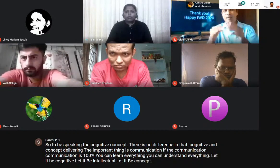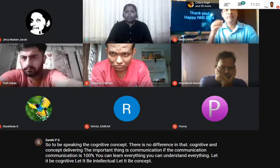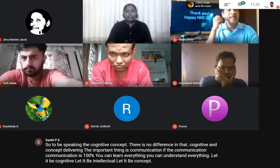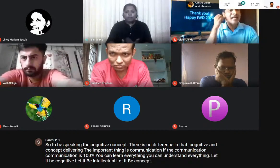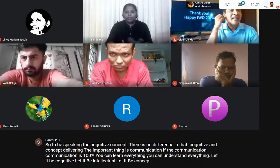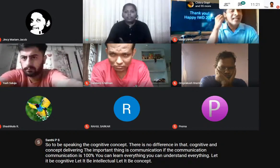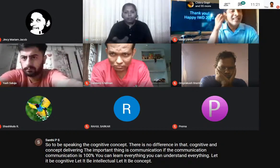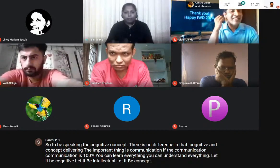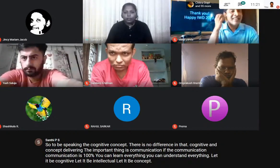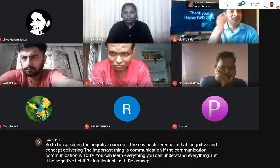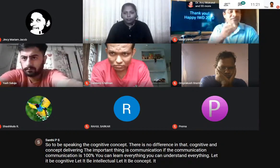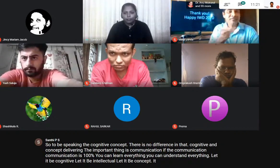be developed.